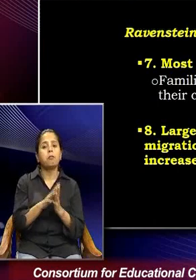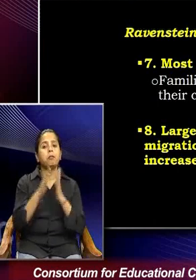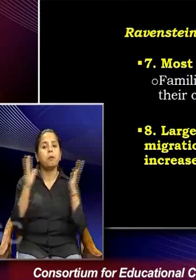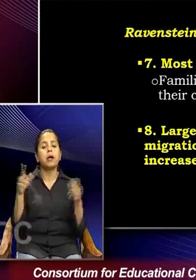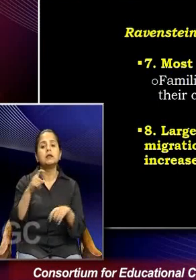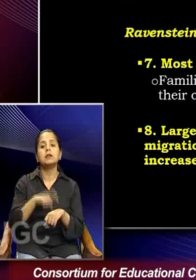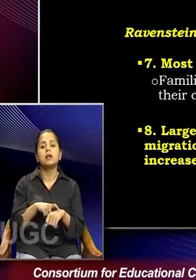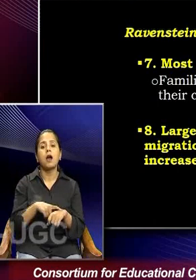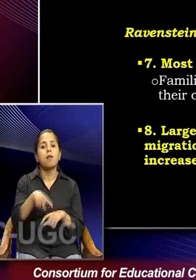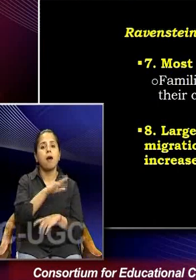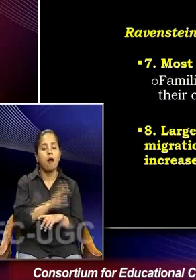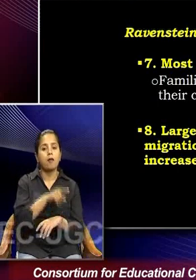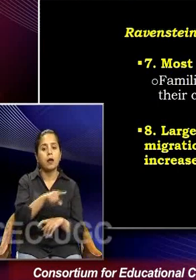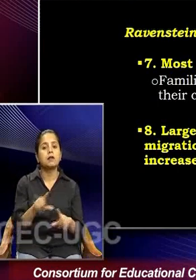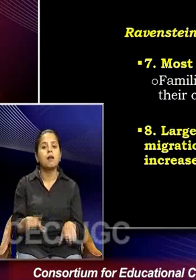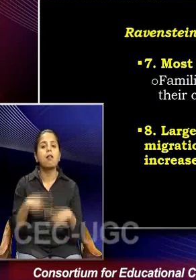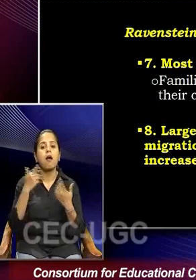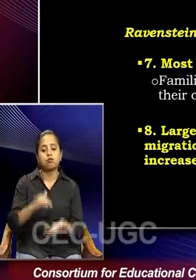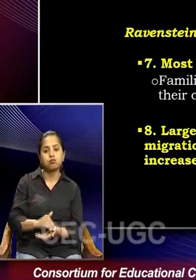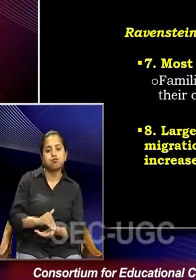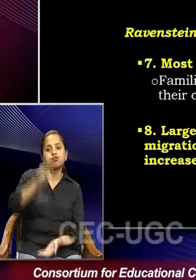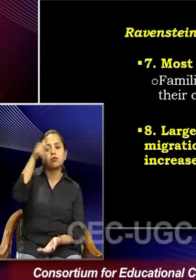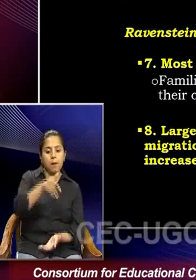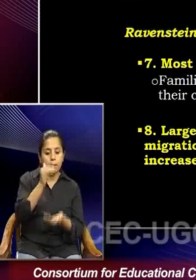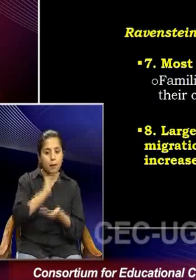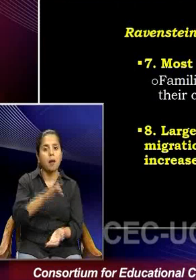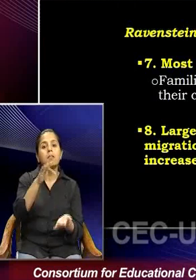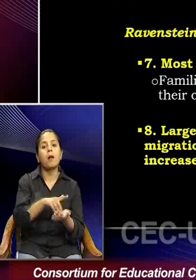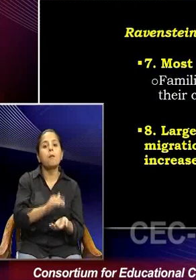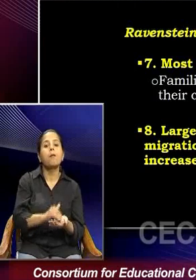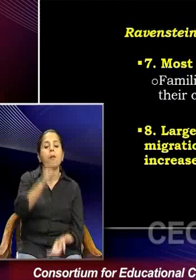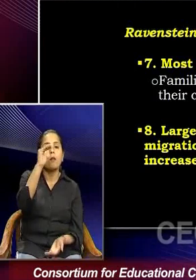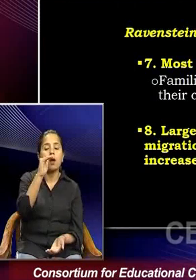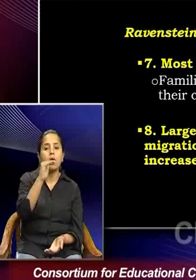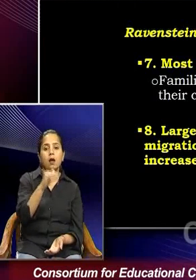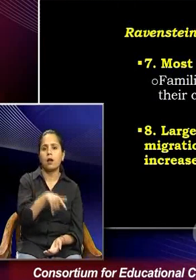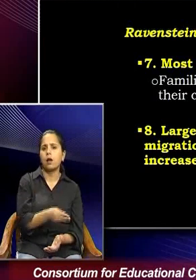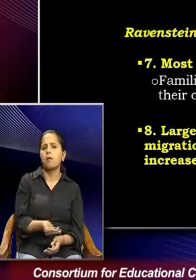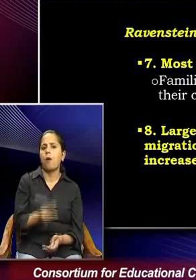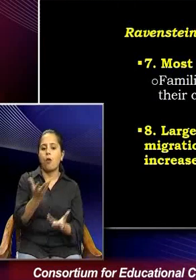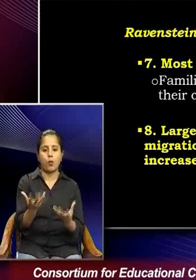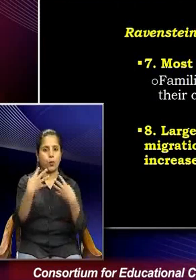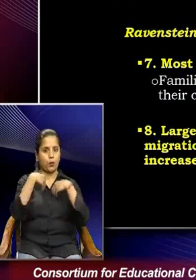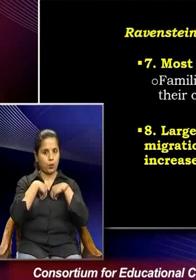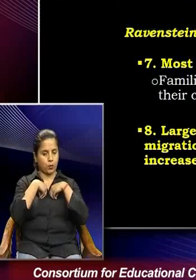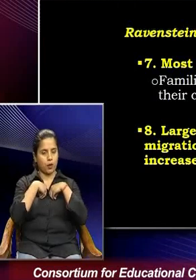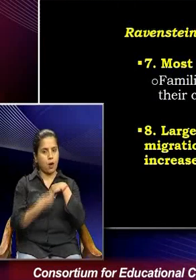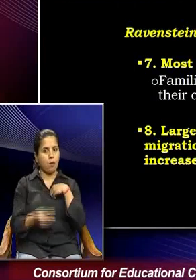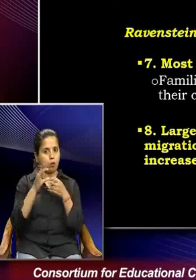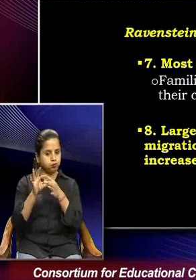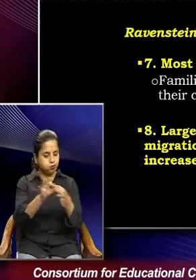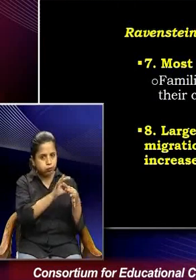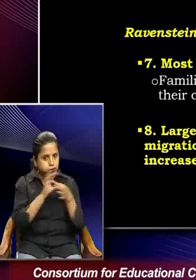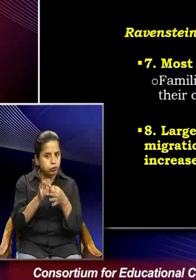time that he or she has spent at the place of birth. So he or she has got greater acquaintance, greater connection,